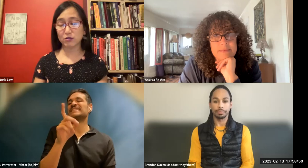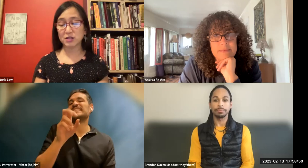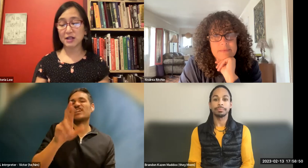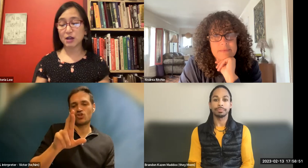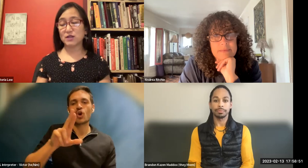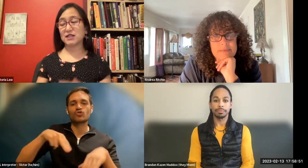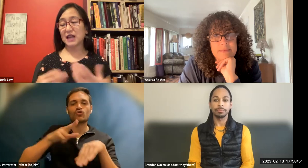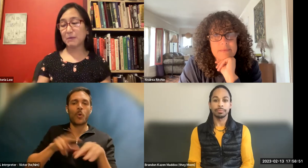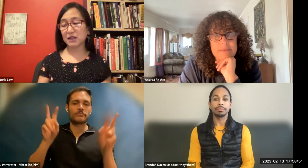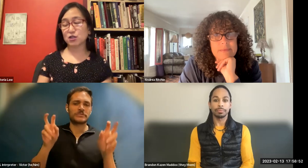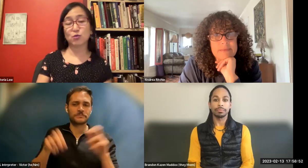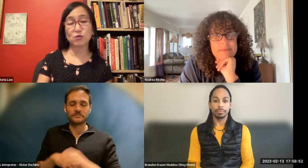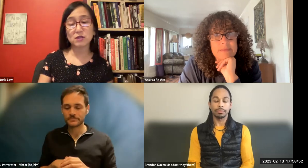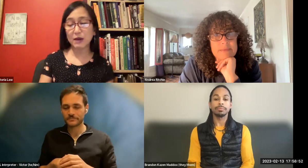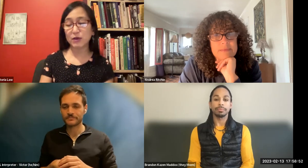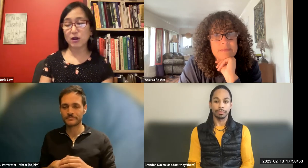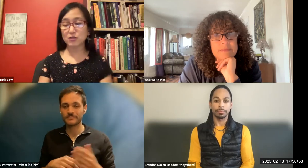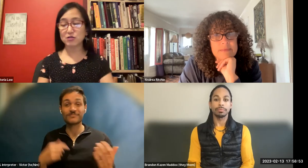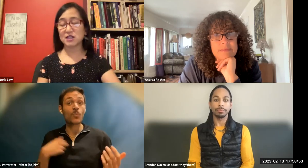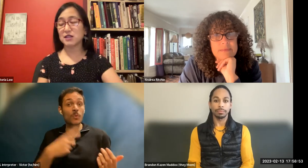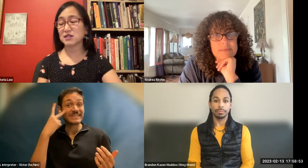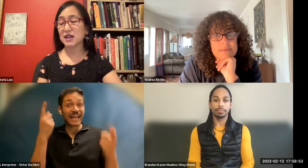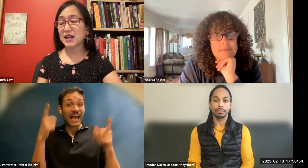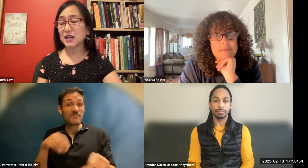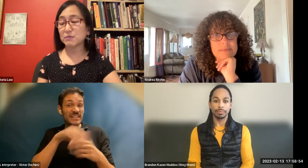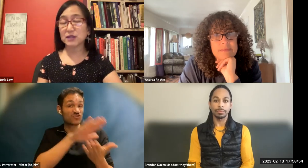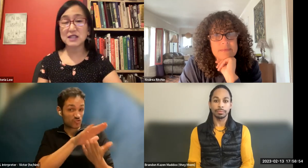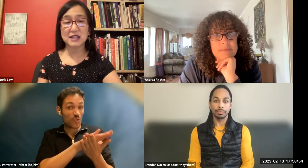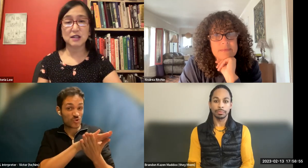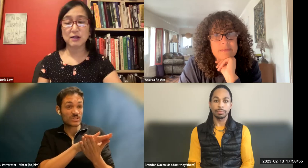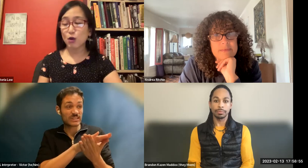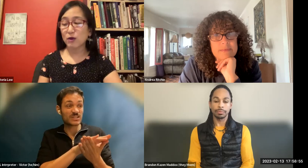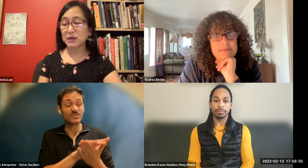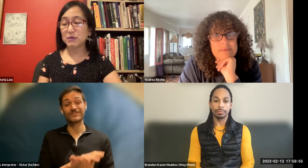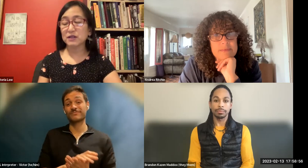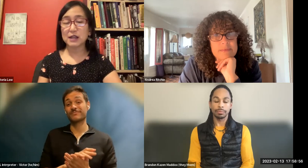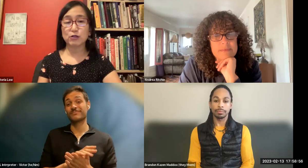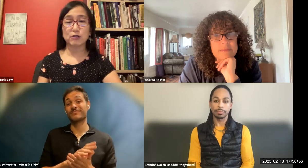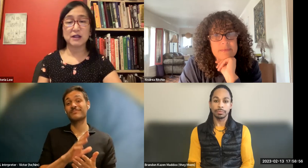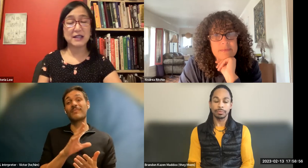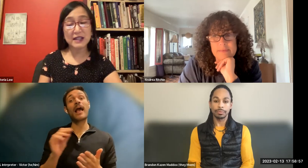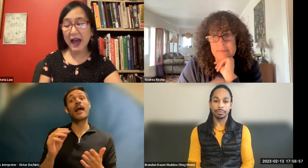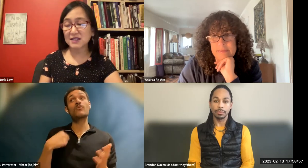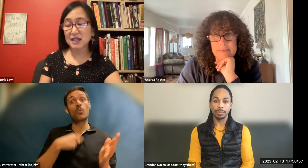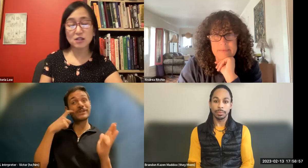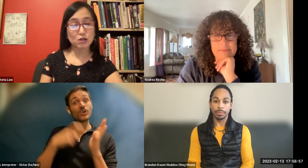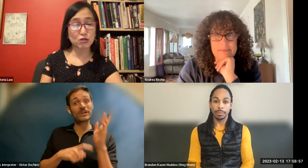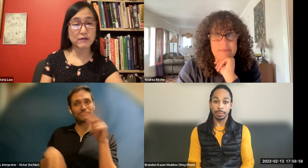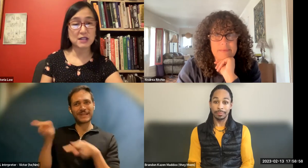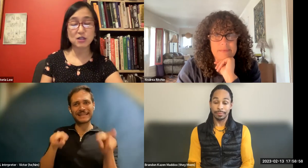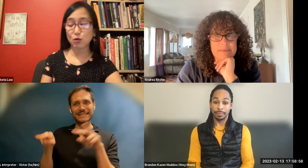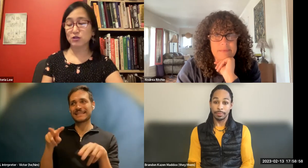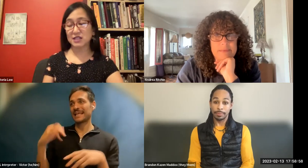sex workers. We see this happening in schools, and we also see this in policing when people either need access